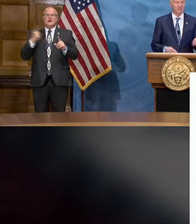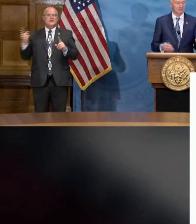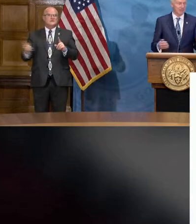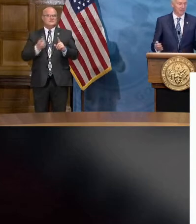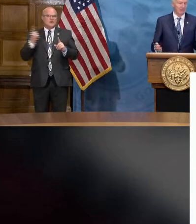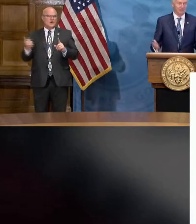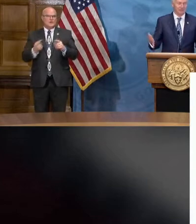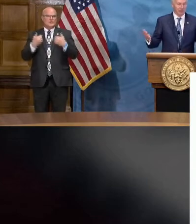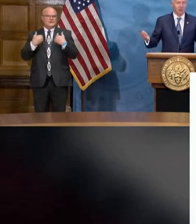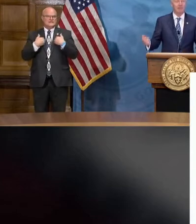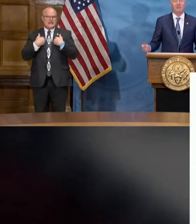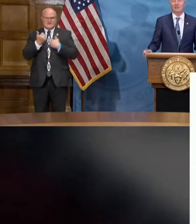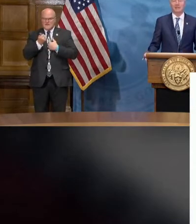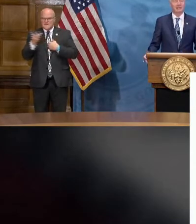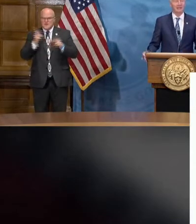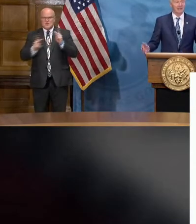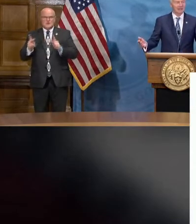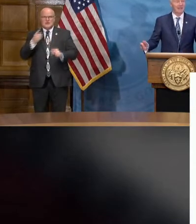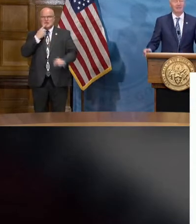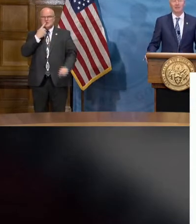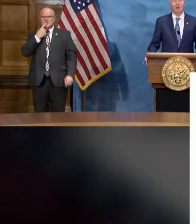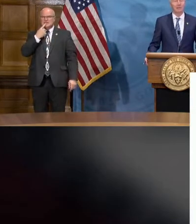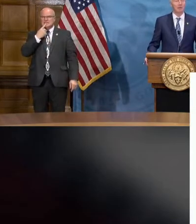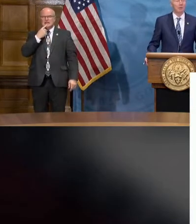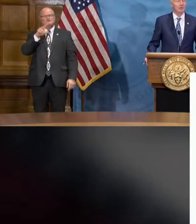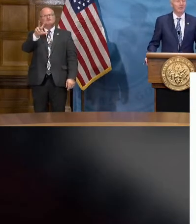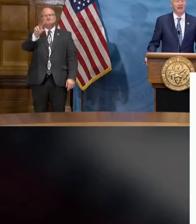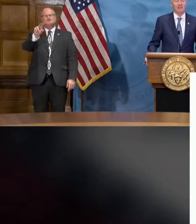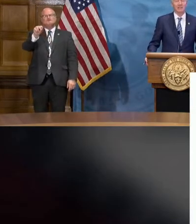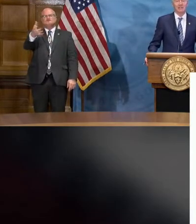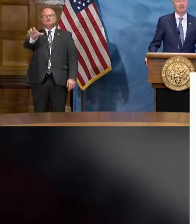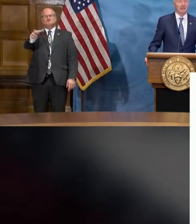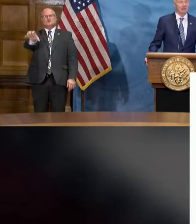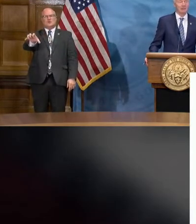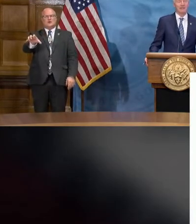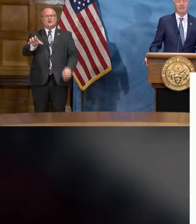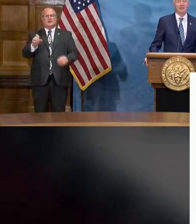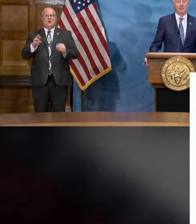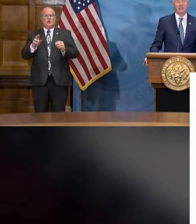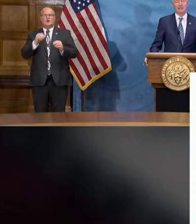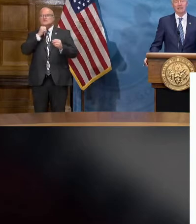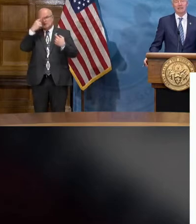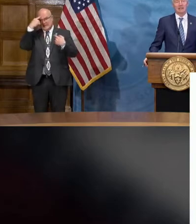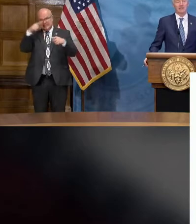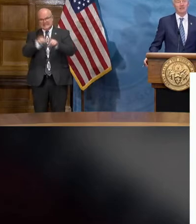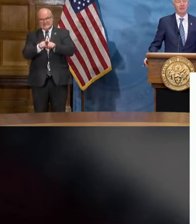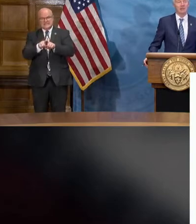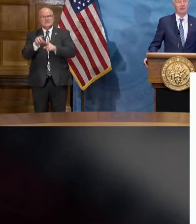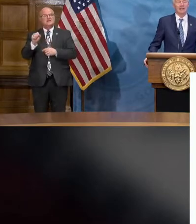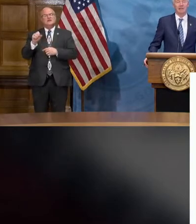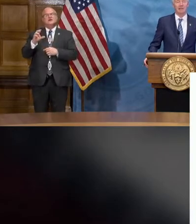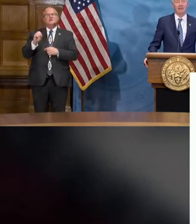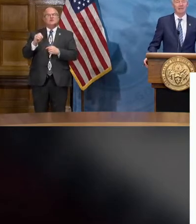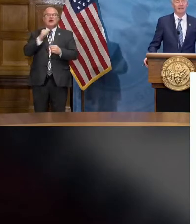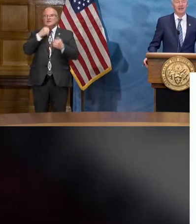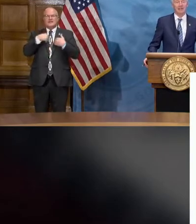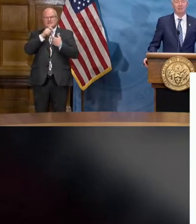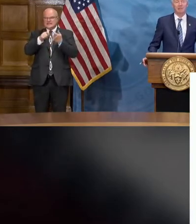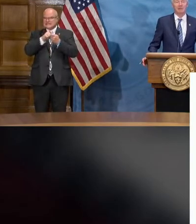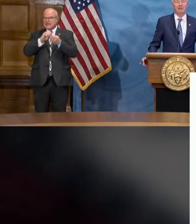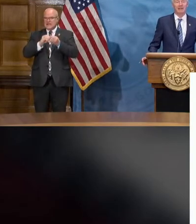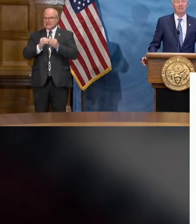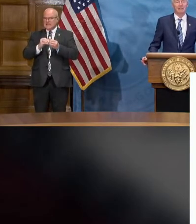a few that say, no, we don't want the vaccine, or they don't get the consent. And so I don't have the